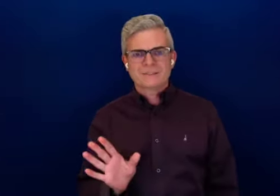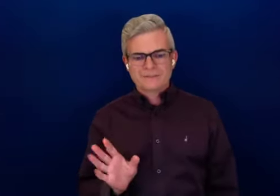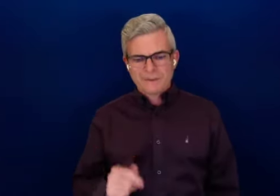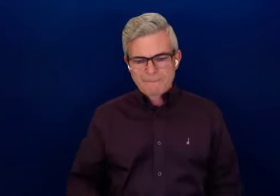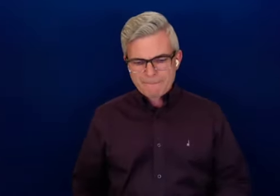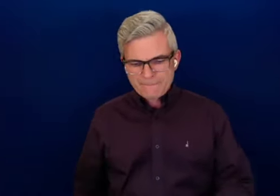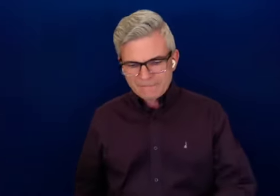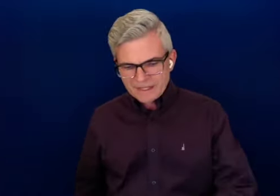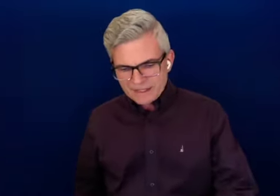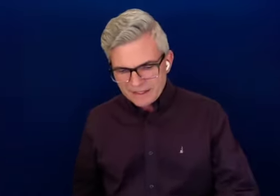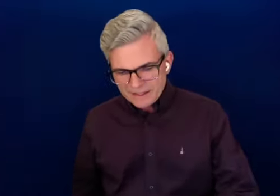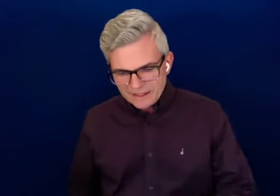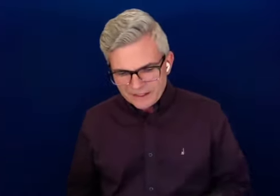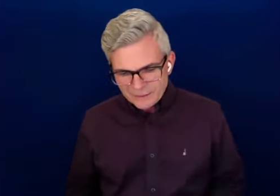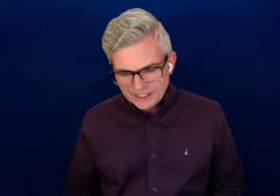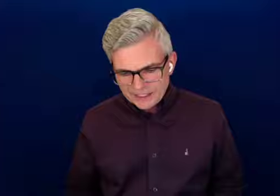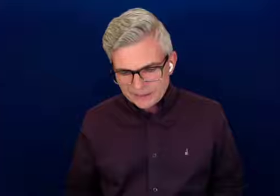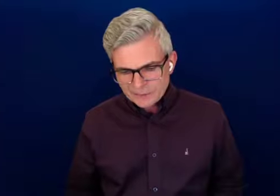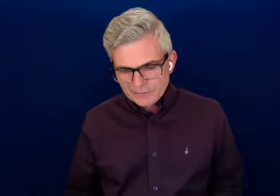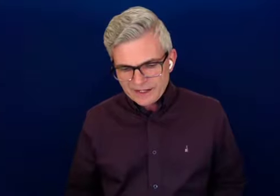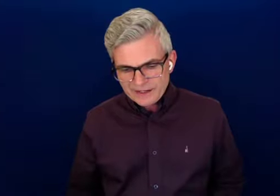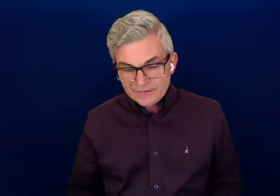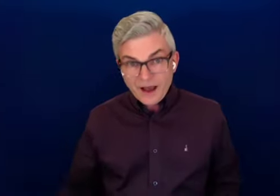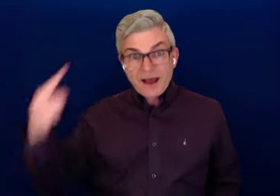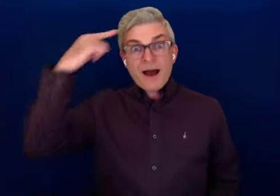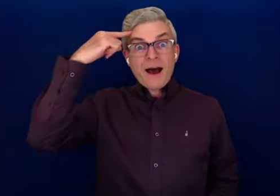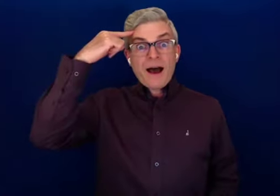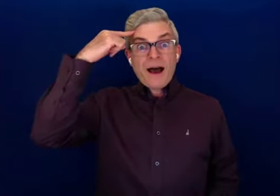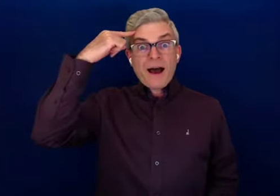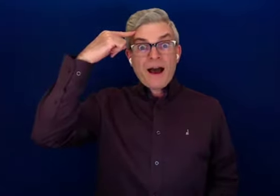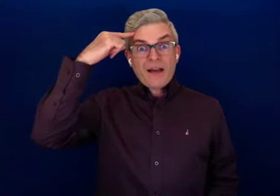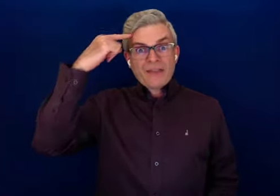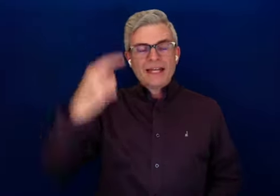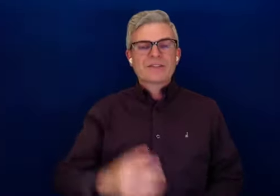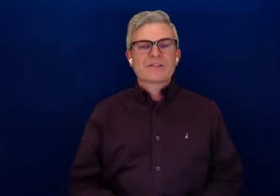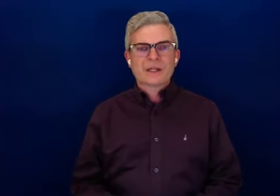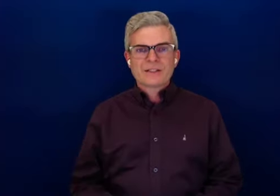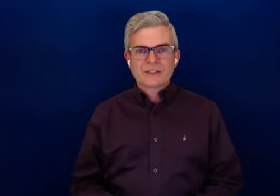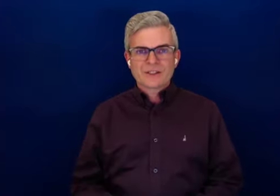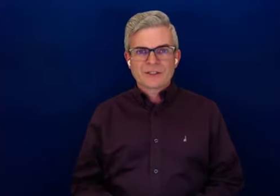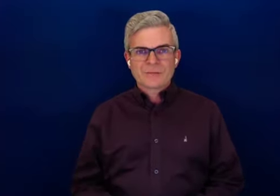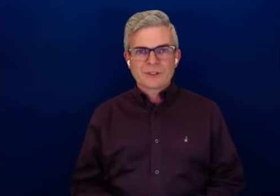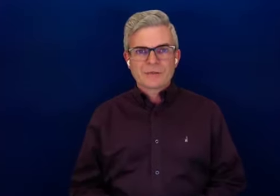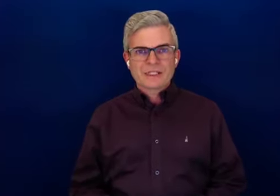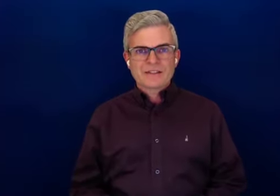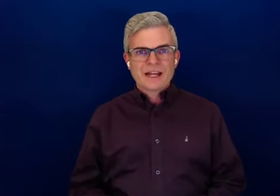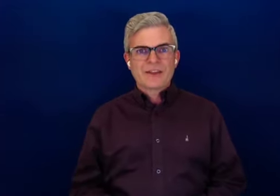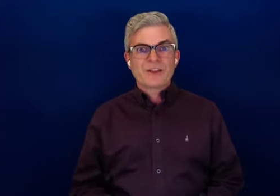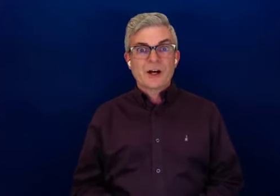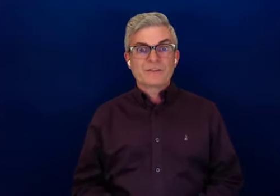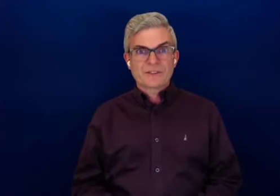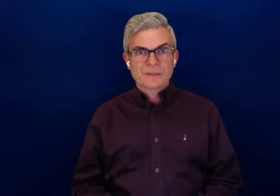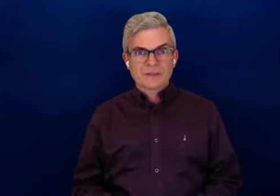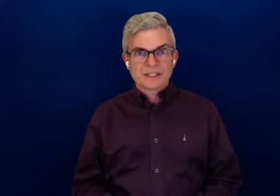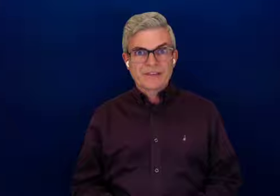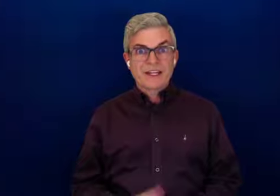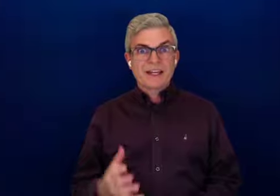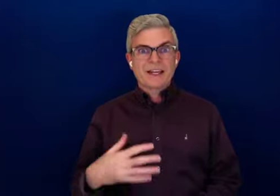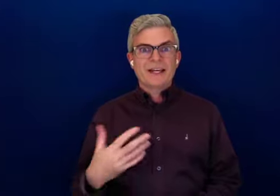enough. Okay, number five, that's a transition, which means I thought of something and then I had